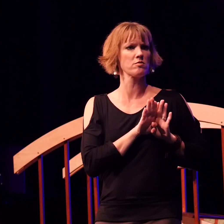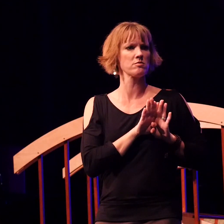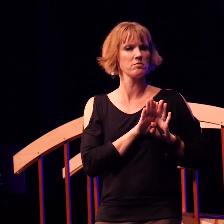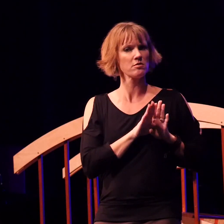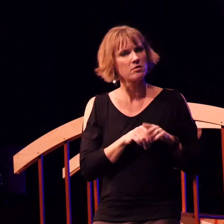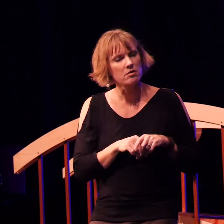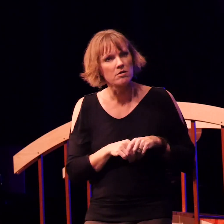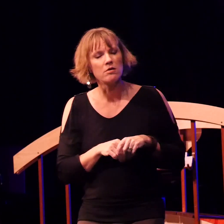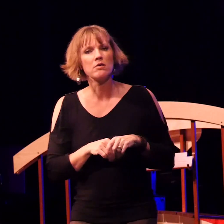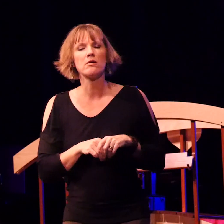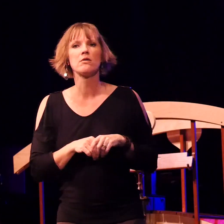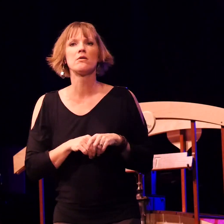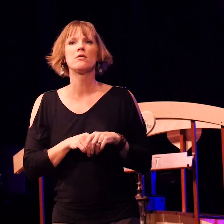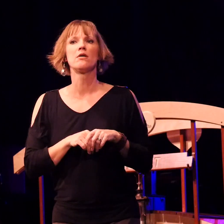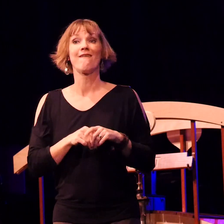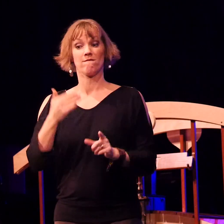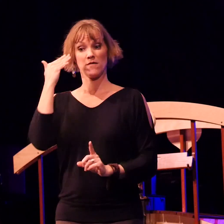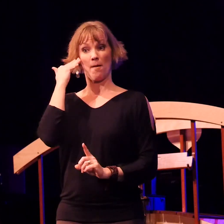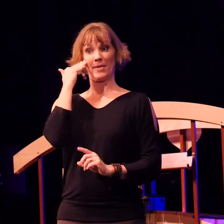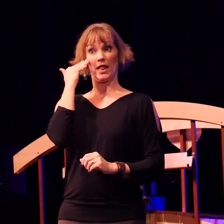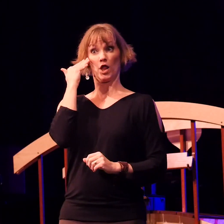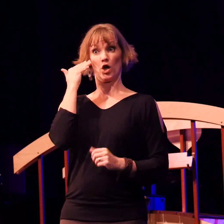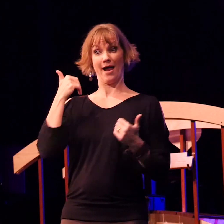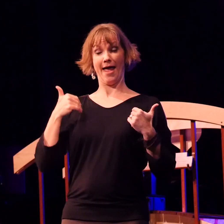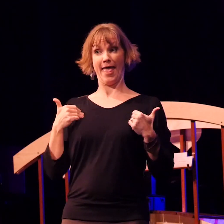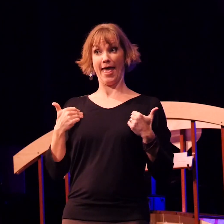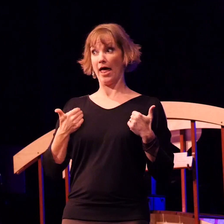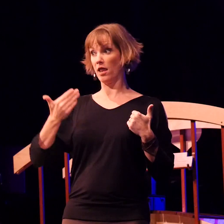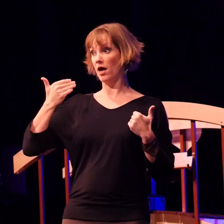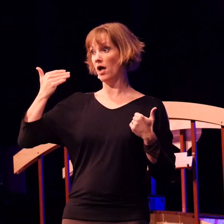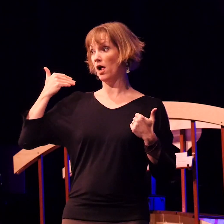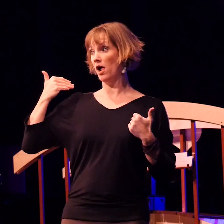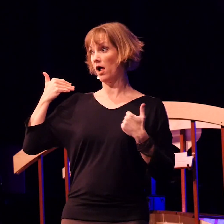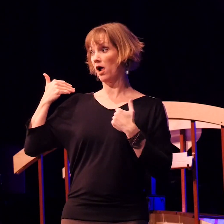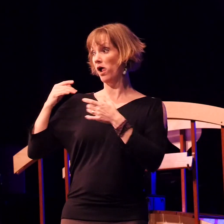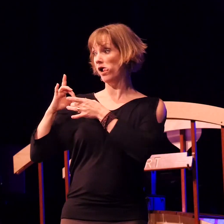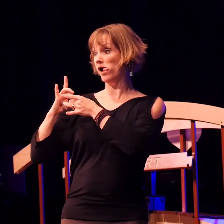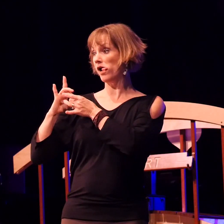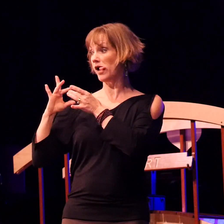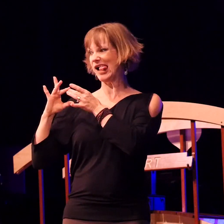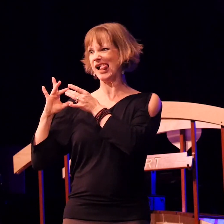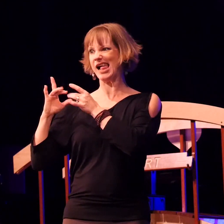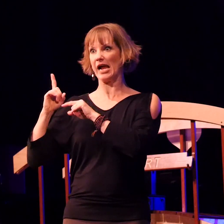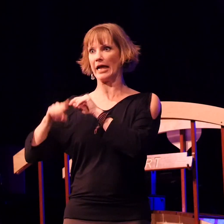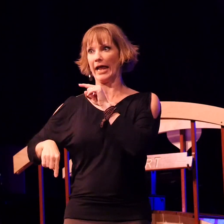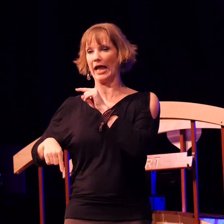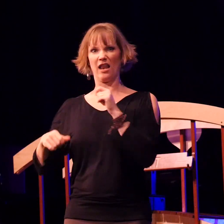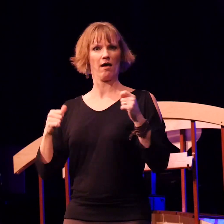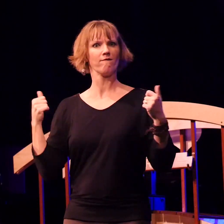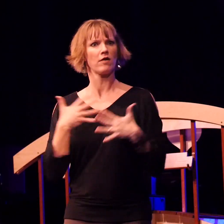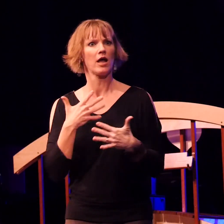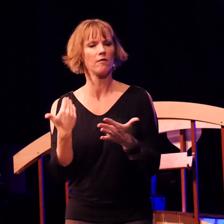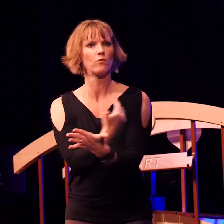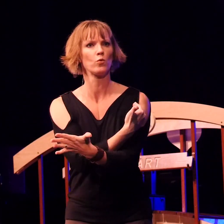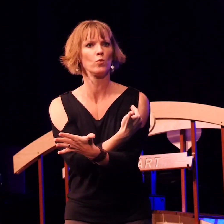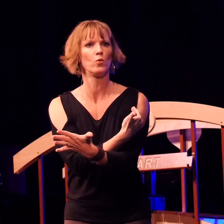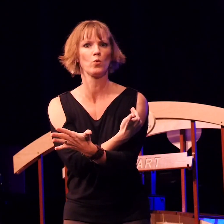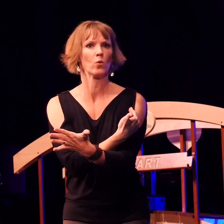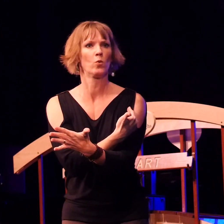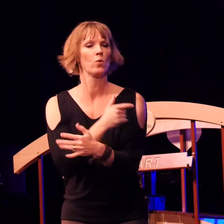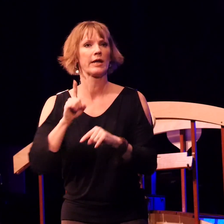And having lost the familiar, we drag in fear and we fear the new, we fear the bold, we fear